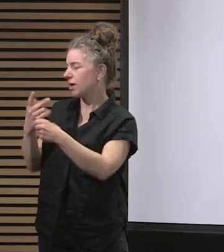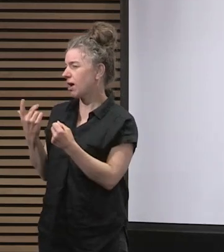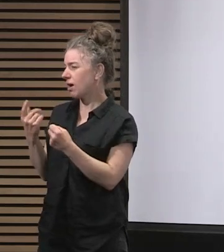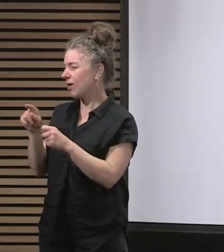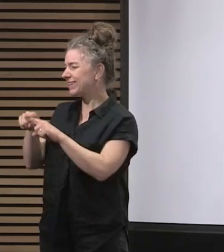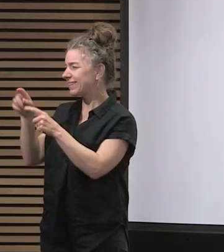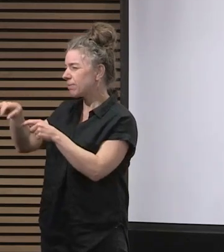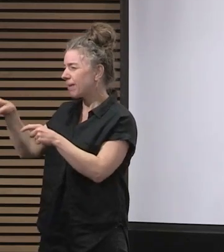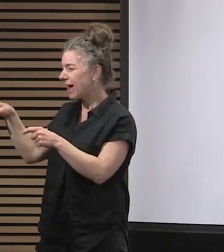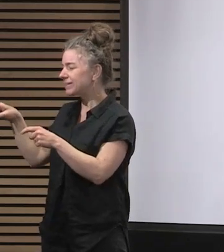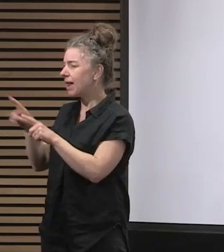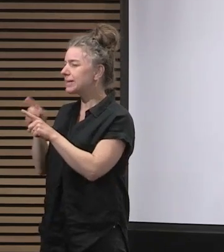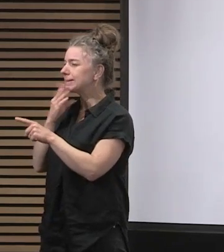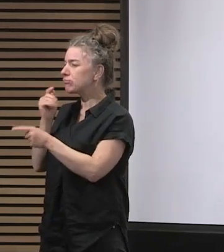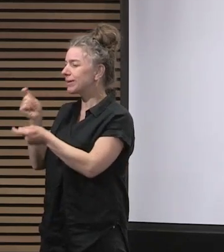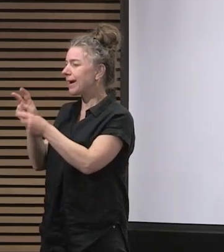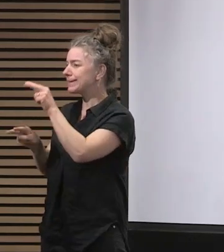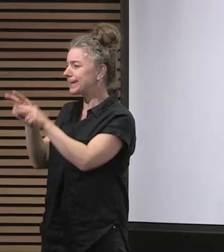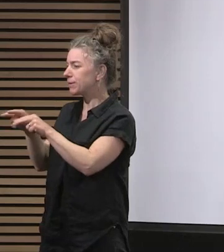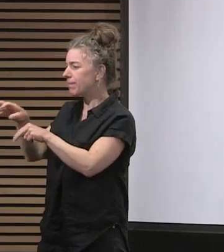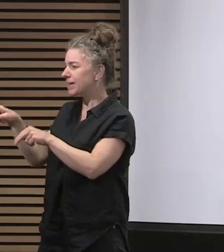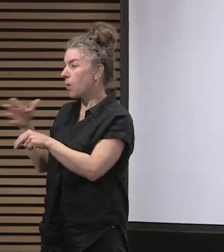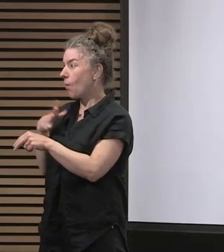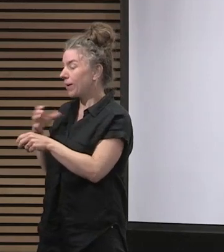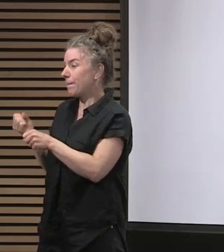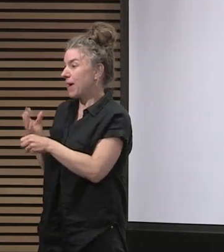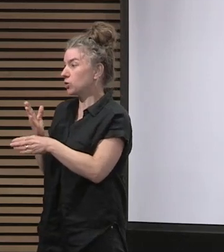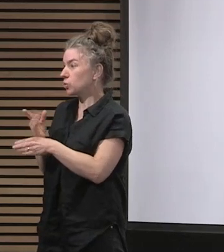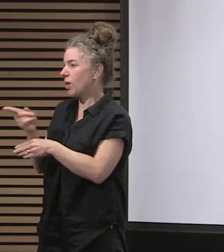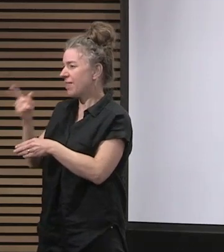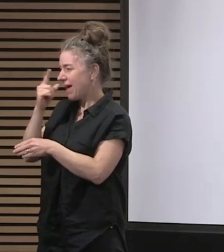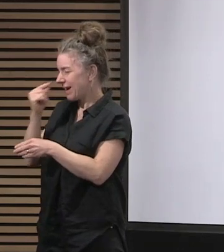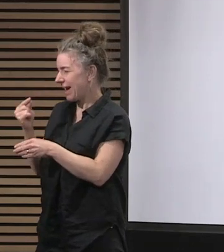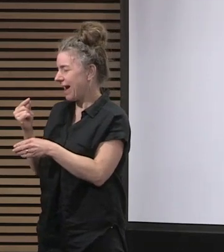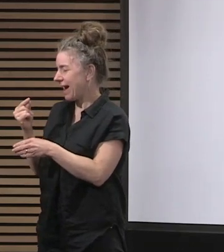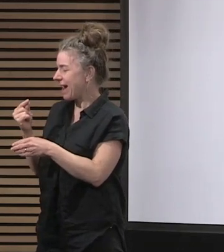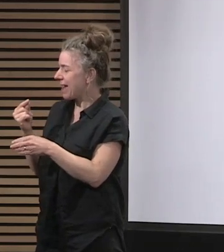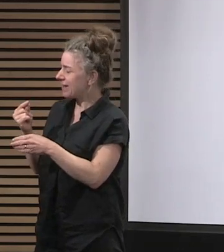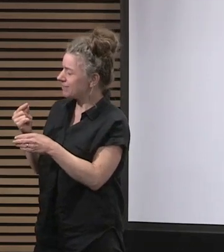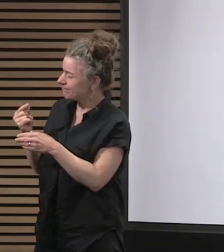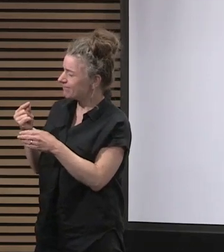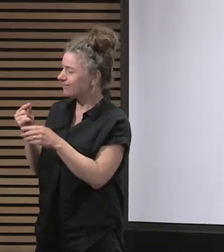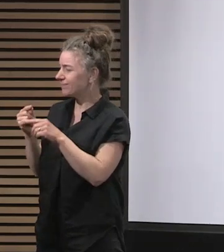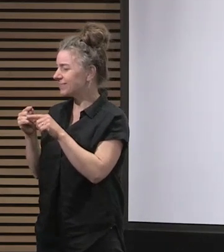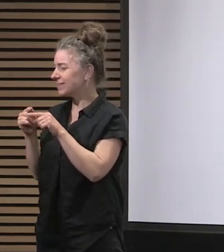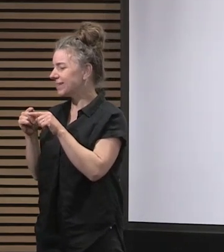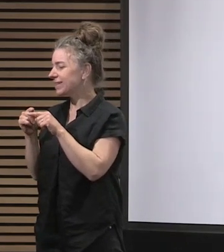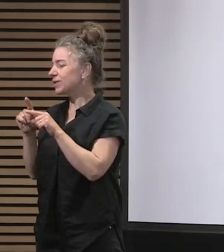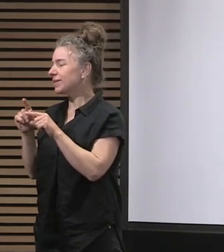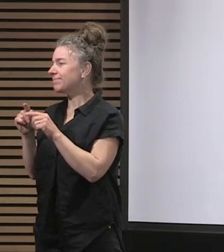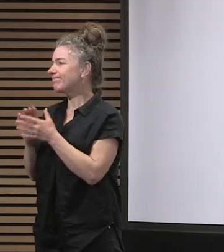know, and they have been since the 14th of March, been able to exercise that clear clinical discretion. And my sense is we've done